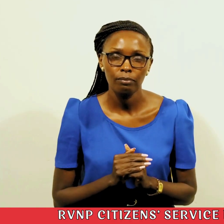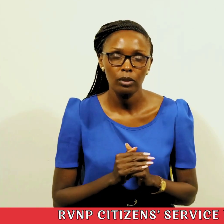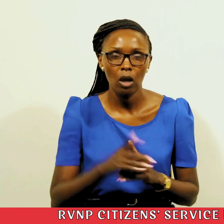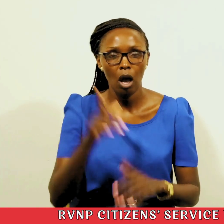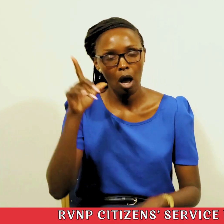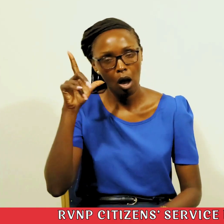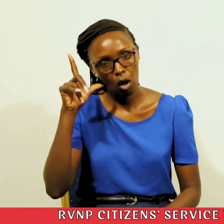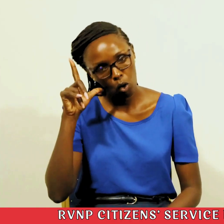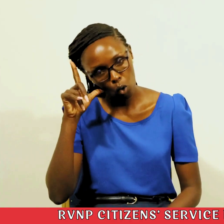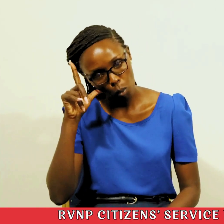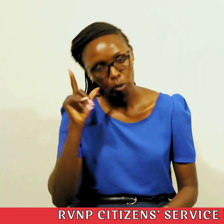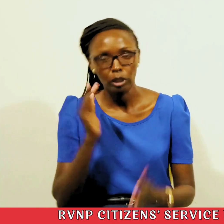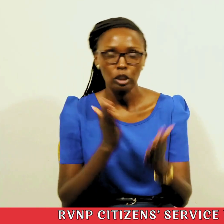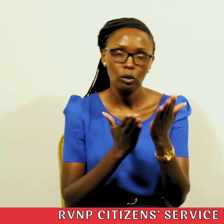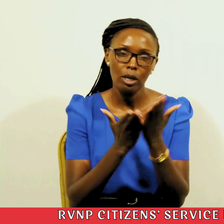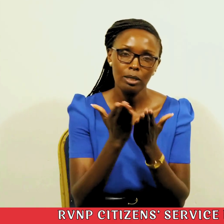Accommodation services.